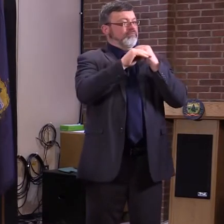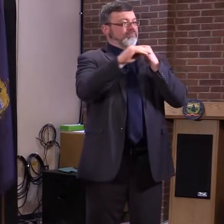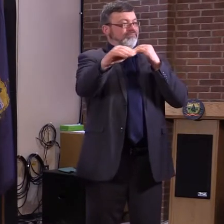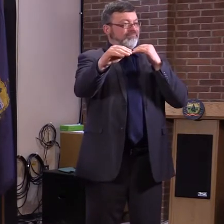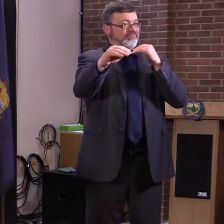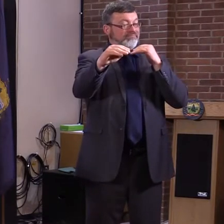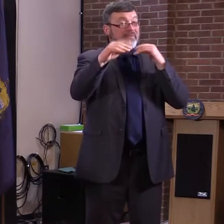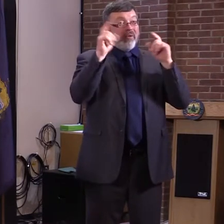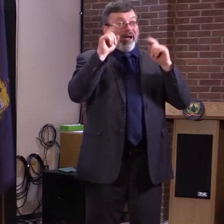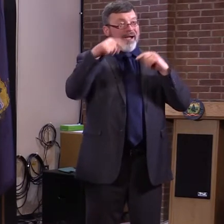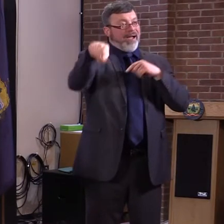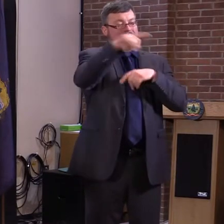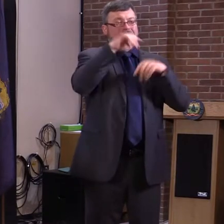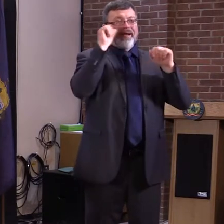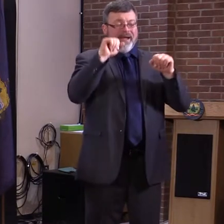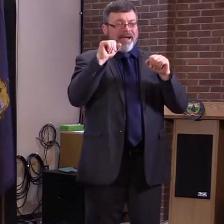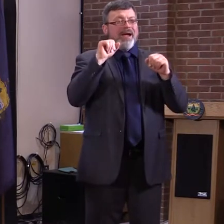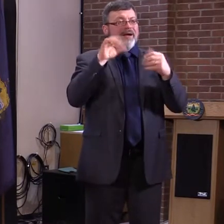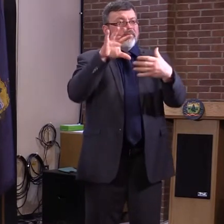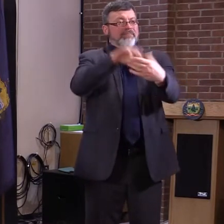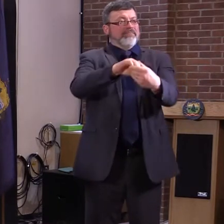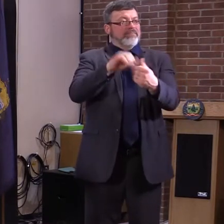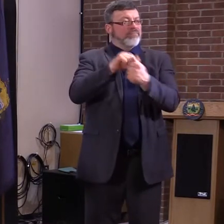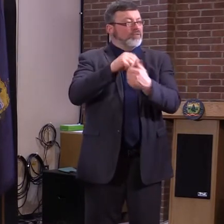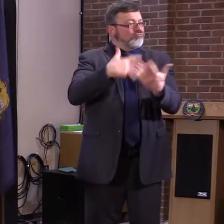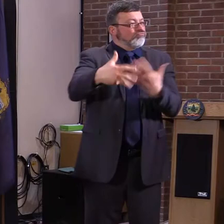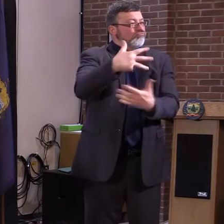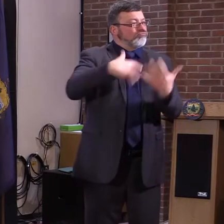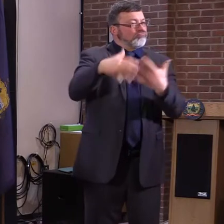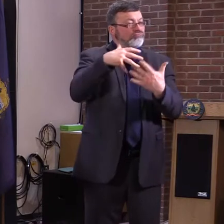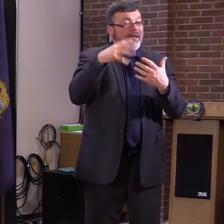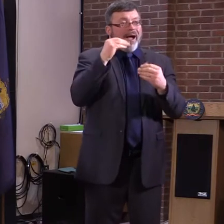and social action they need to live their lives.